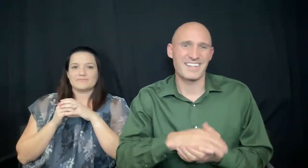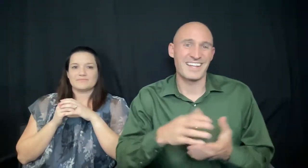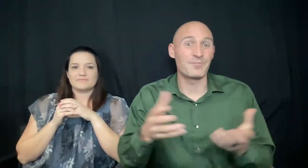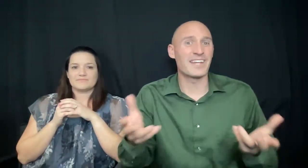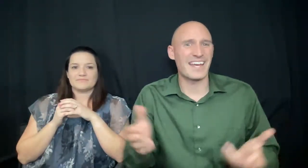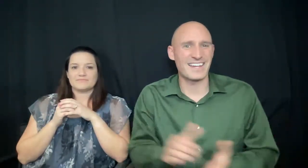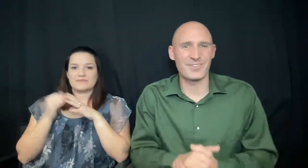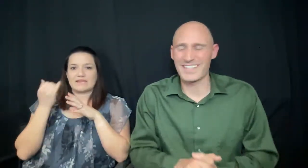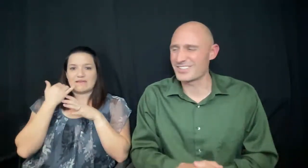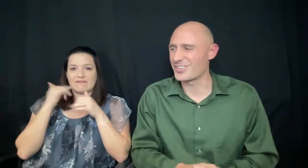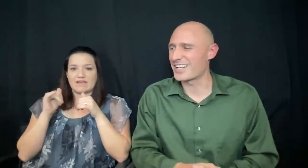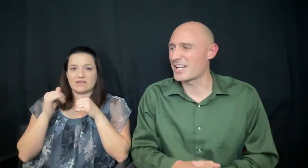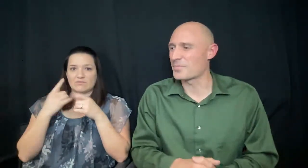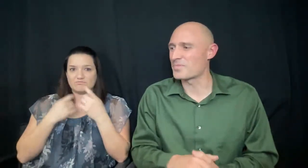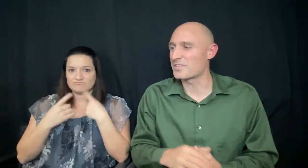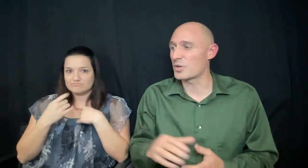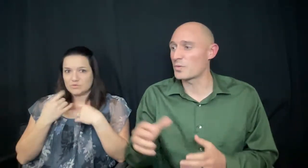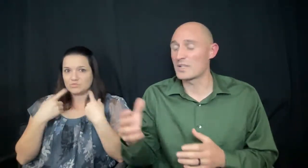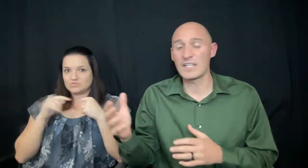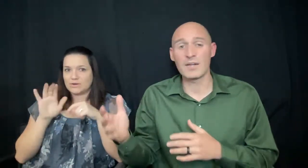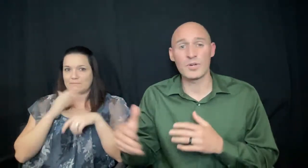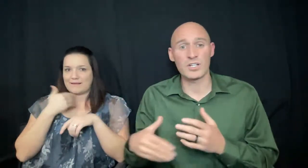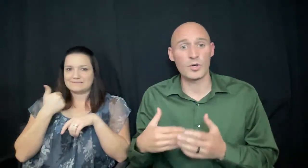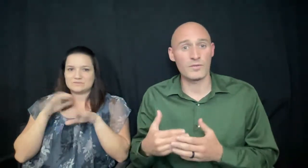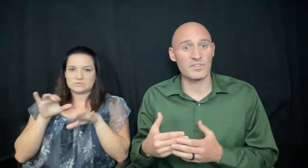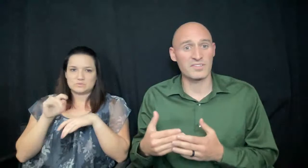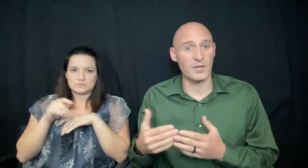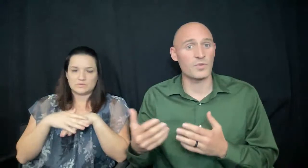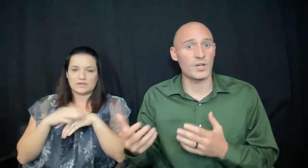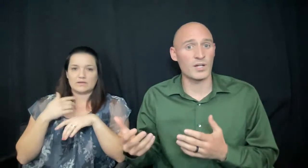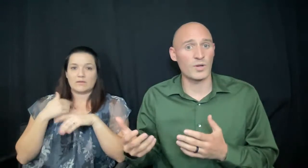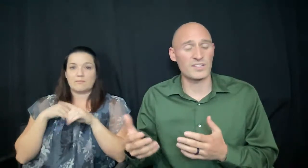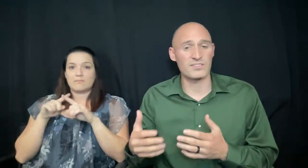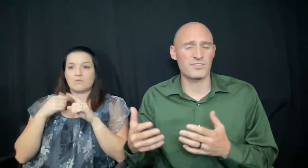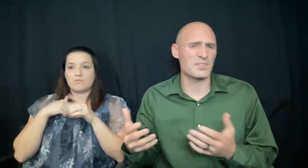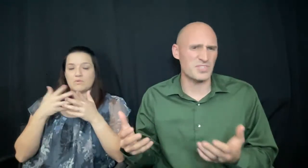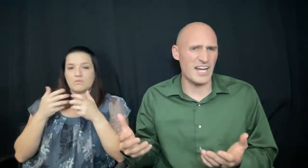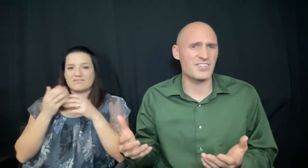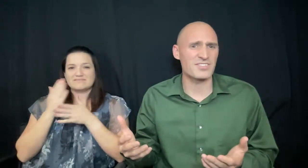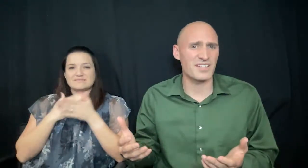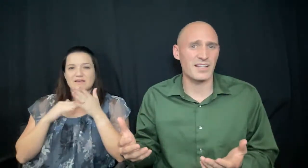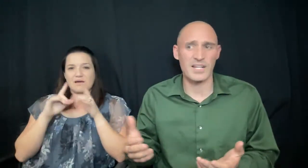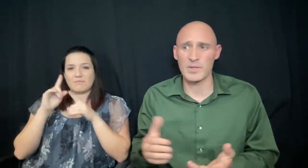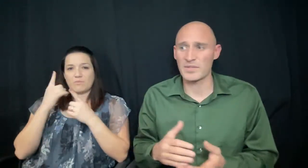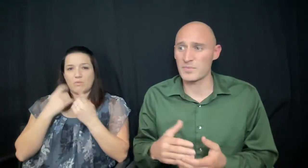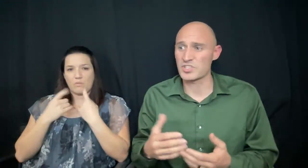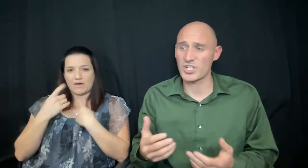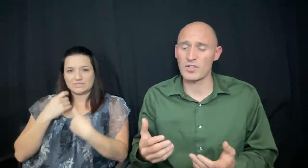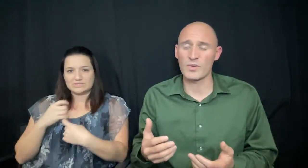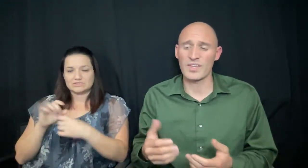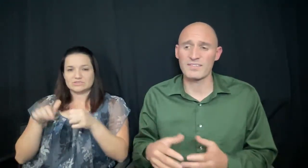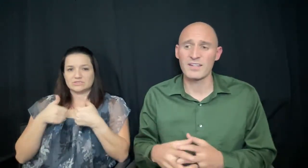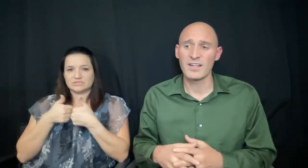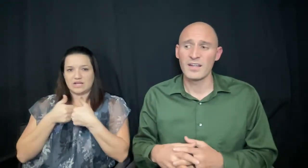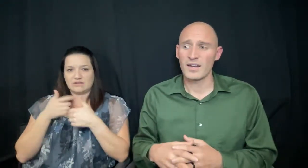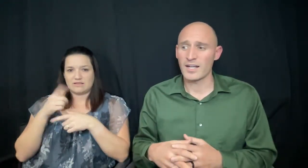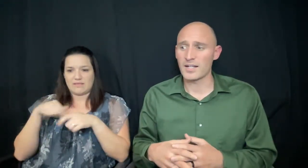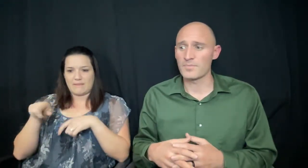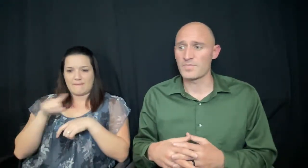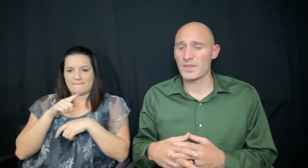if we can get to it. So we did want to go over some questions or some challenges that a lot of people have been sharing with us the